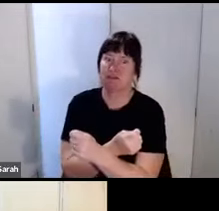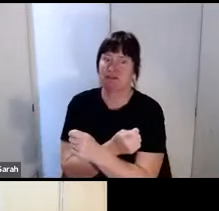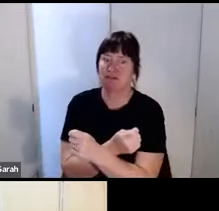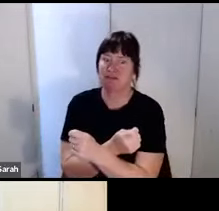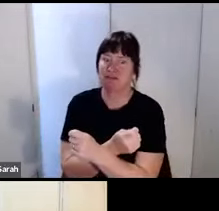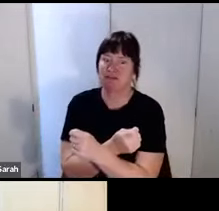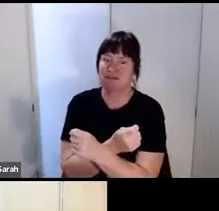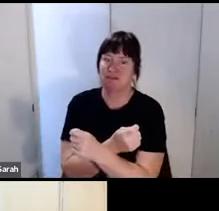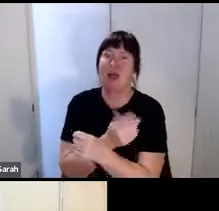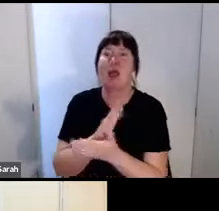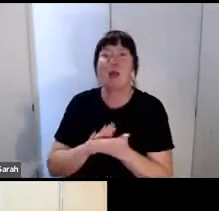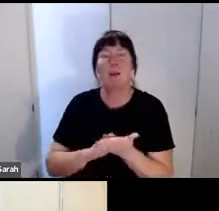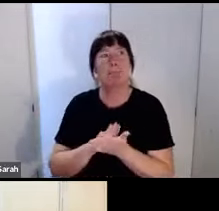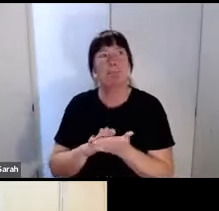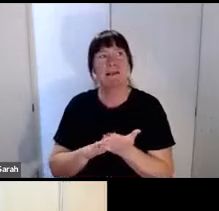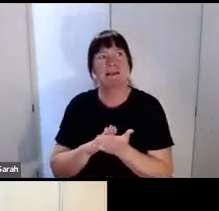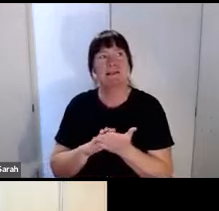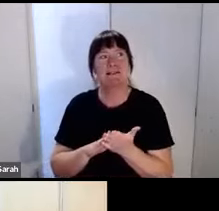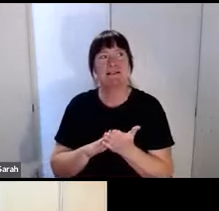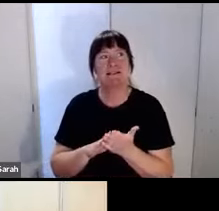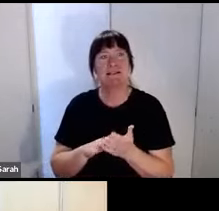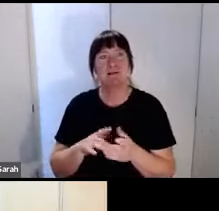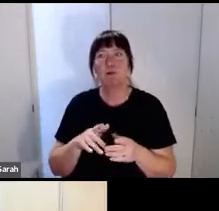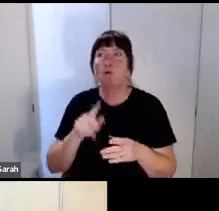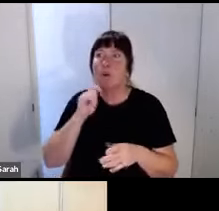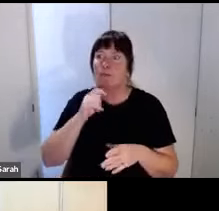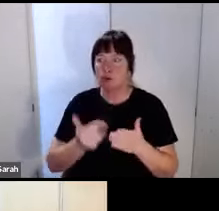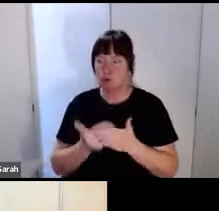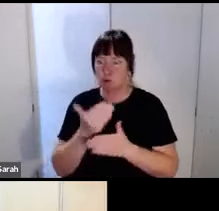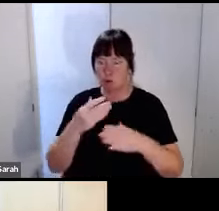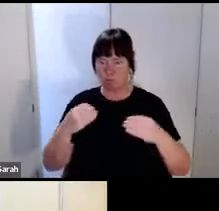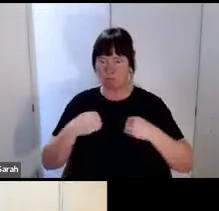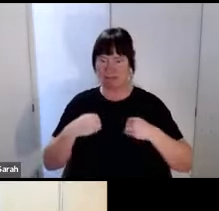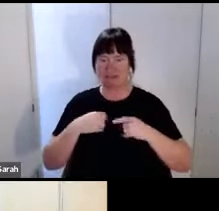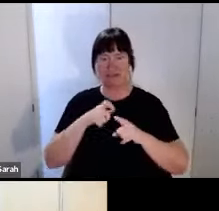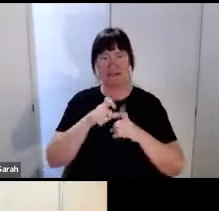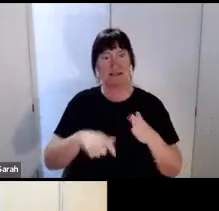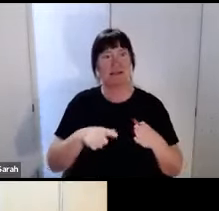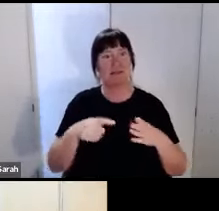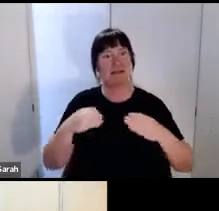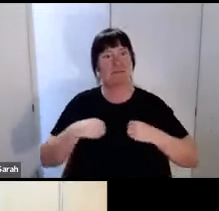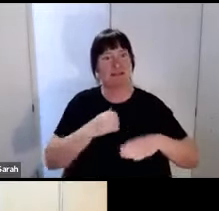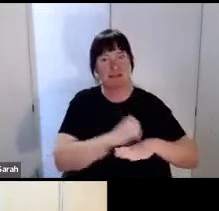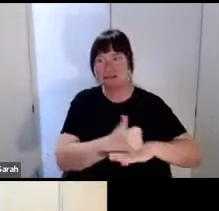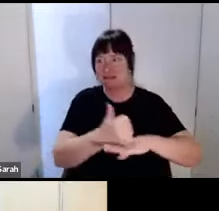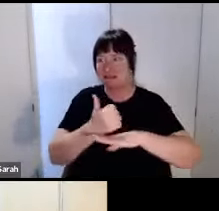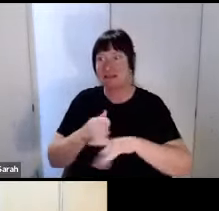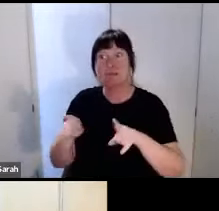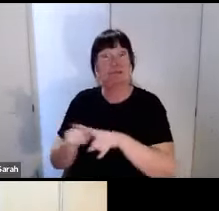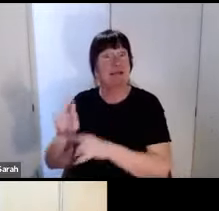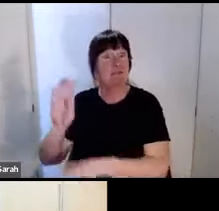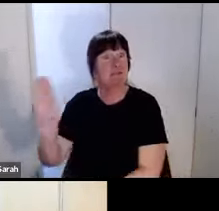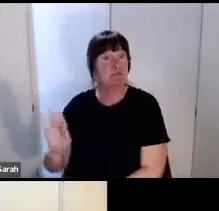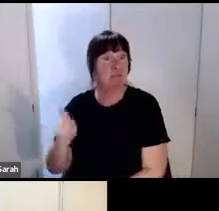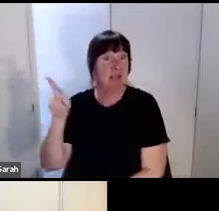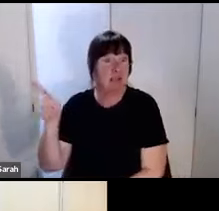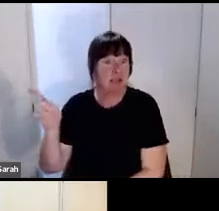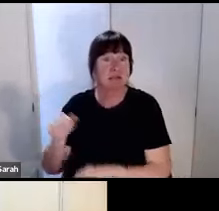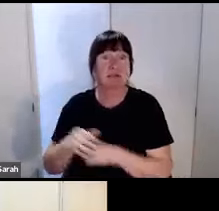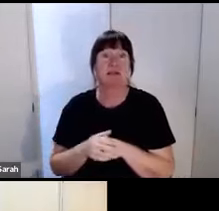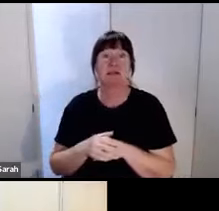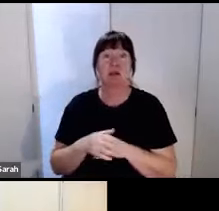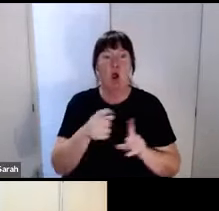there will be the accessibility industry, the same way that is already in Brazil. You have like